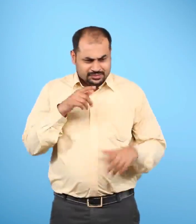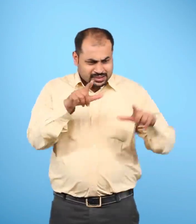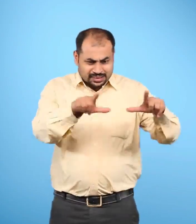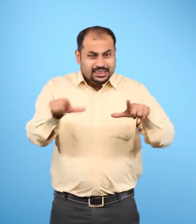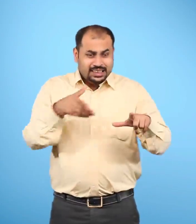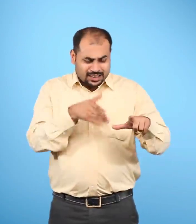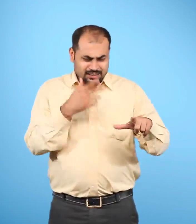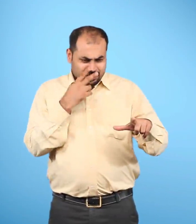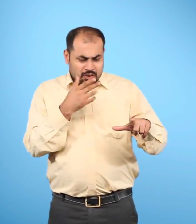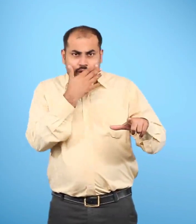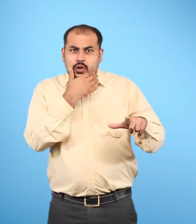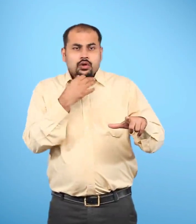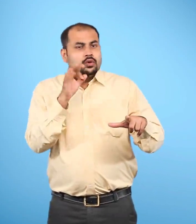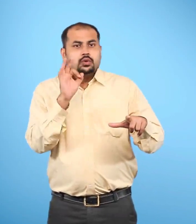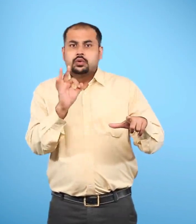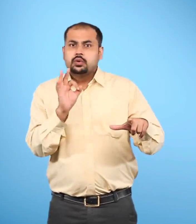Aren't these beautiful?